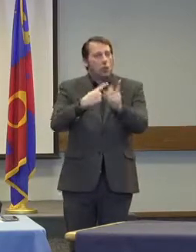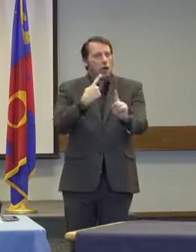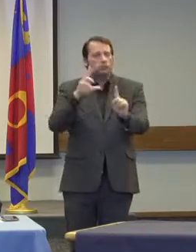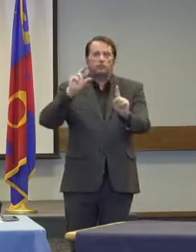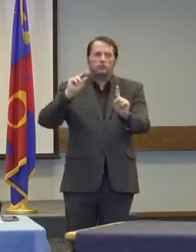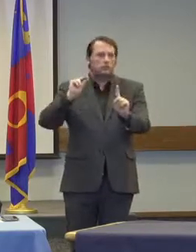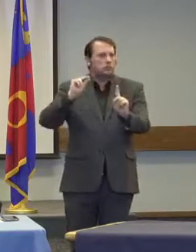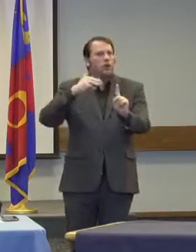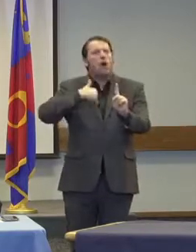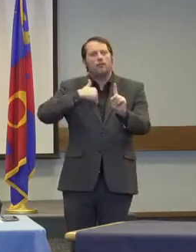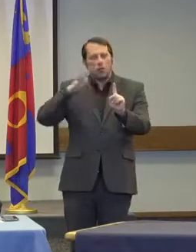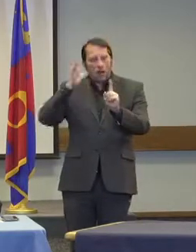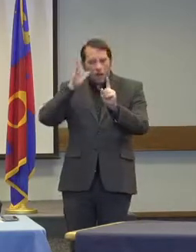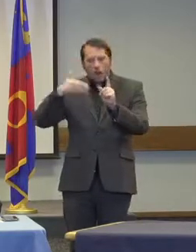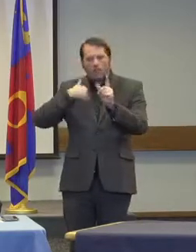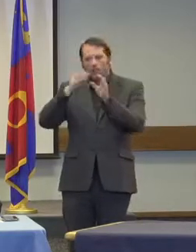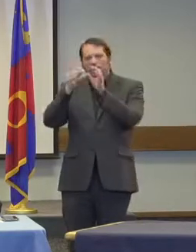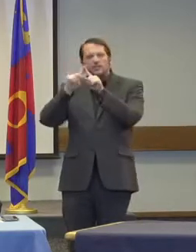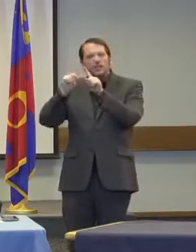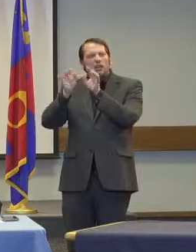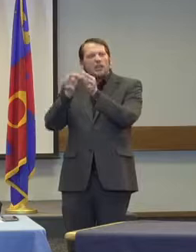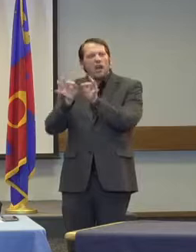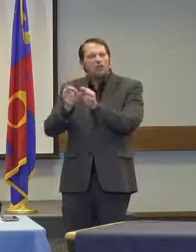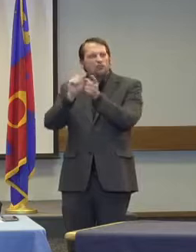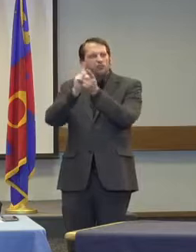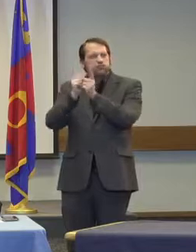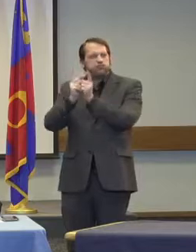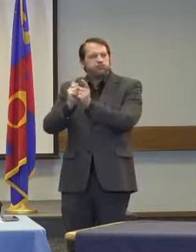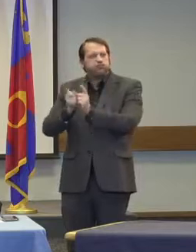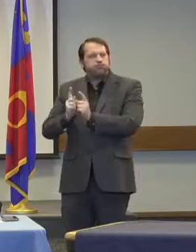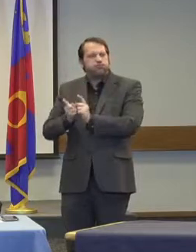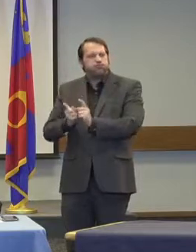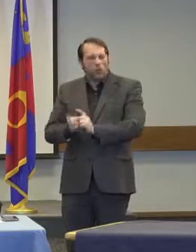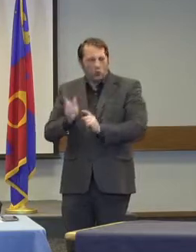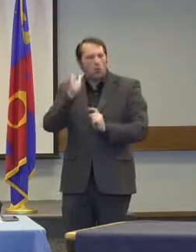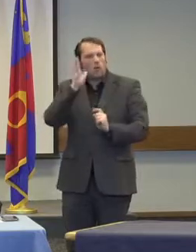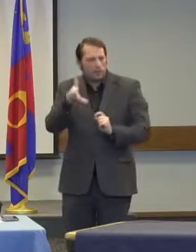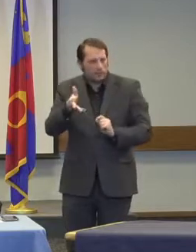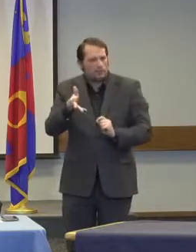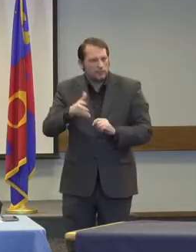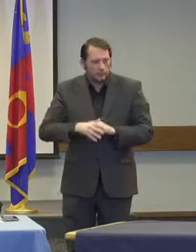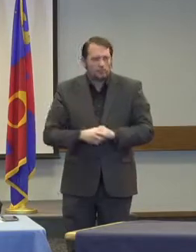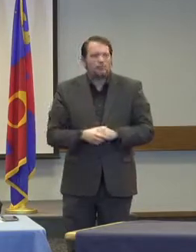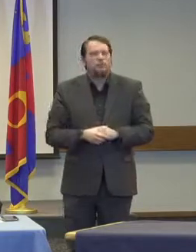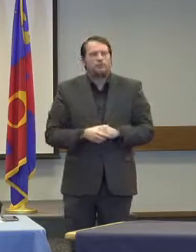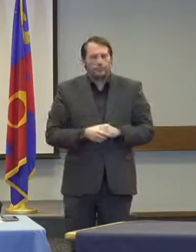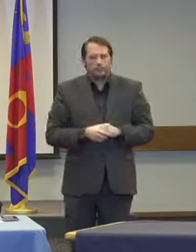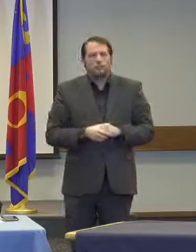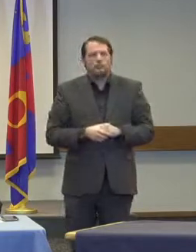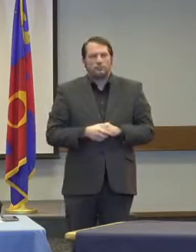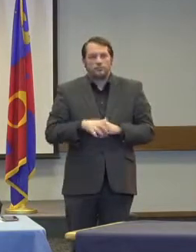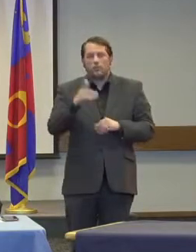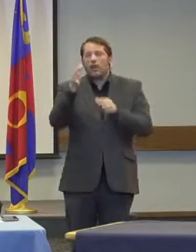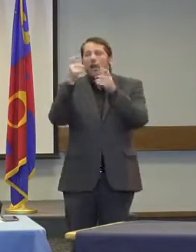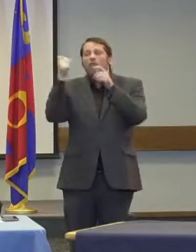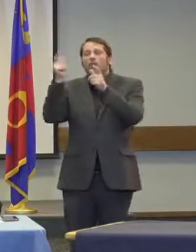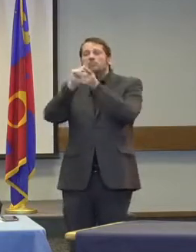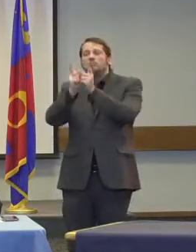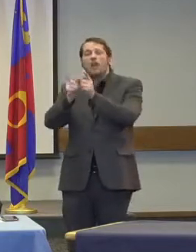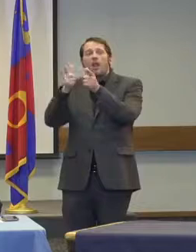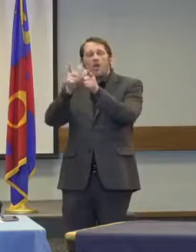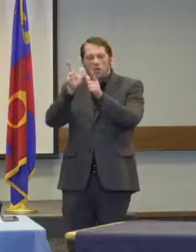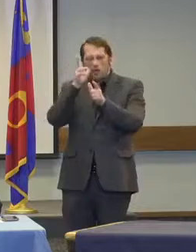other languages, and that will be worked on beginning tomorrow so we can get this out as soon as possible to everybody.